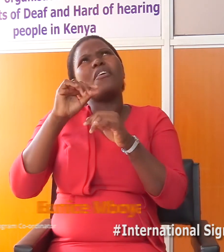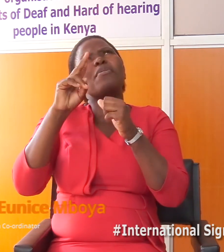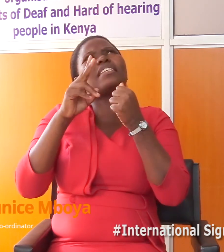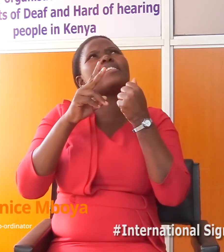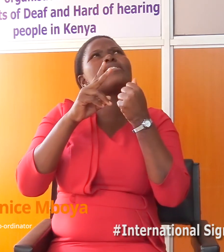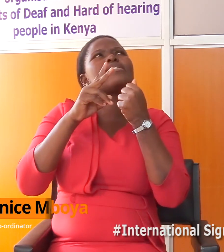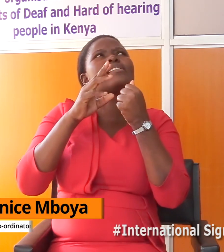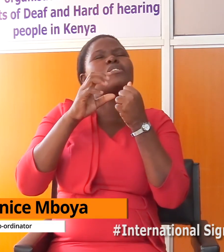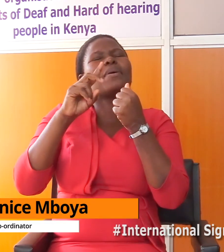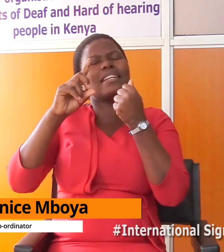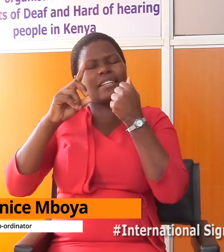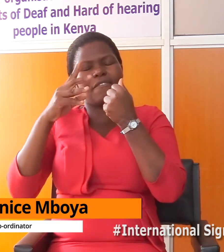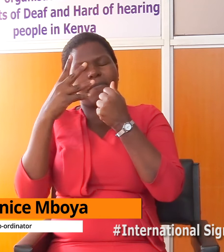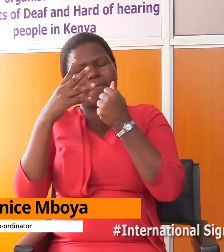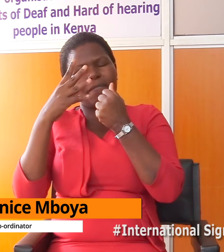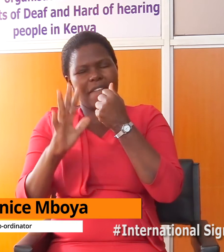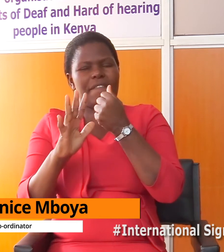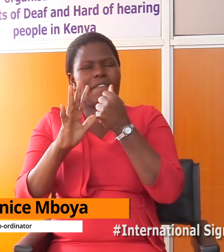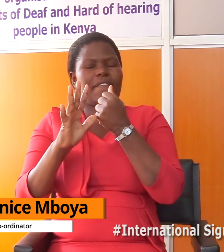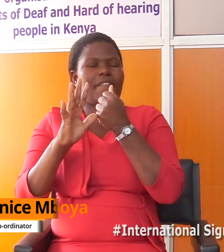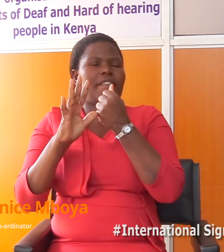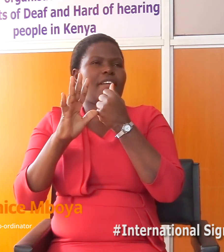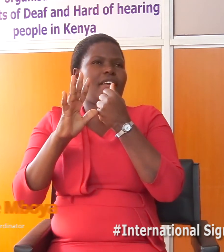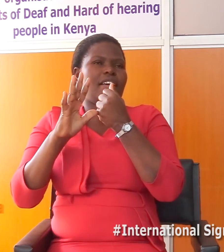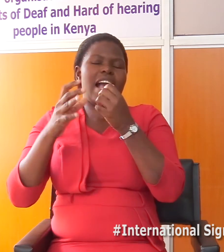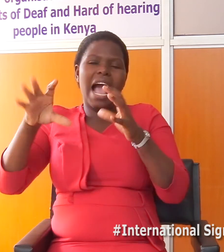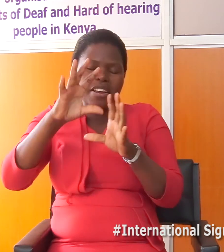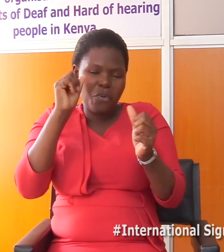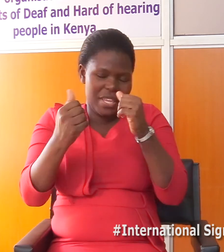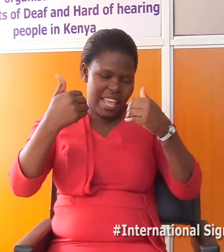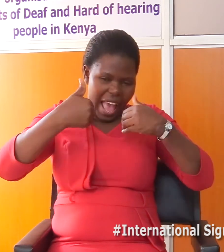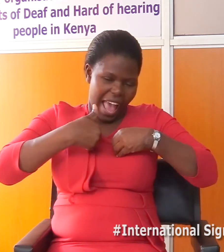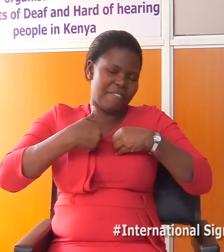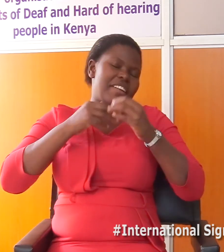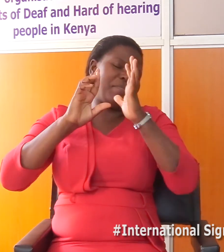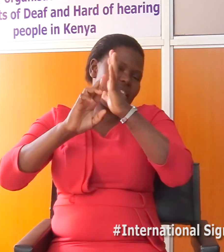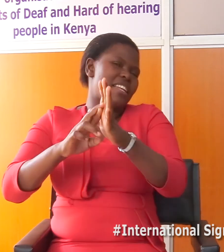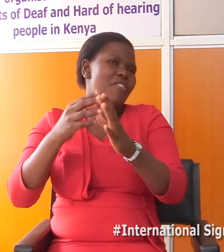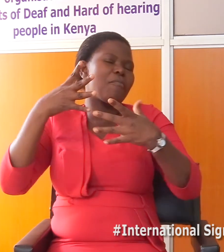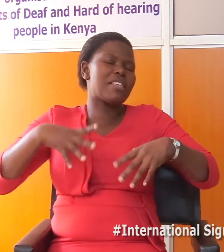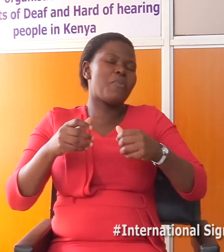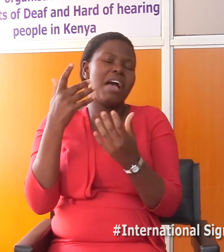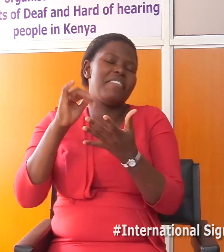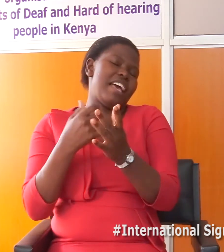us. So, for example, maybe I think 25 now, which counties that